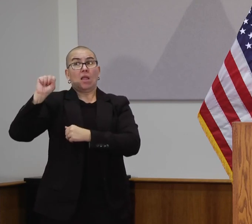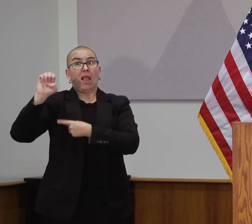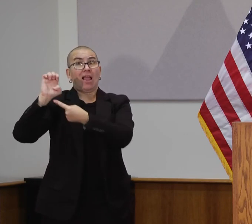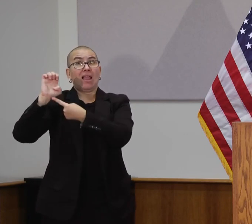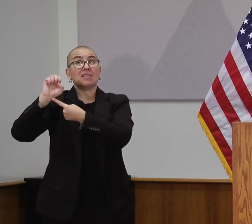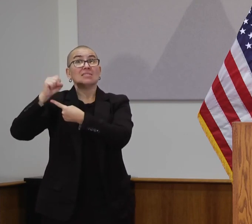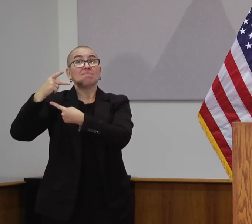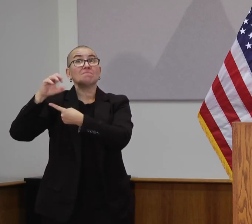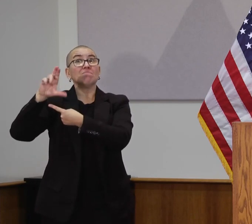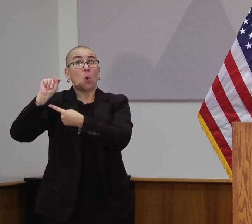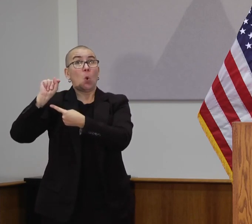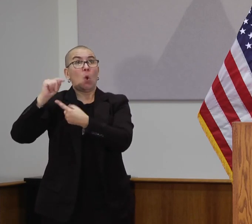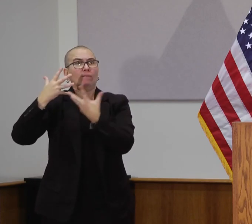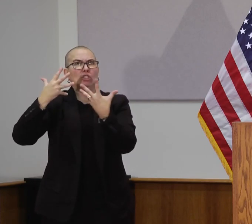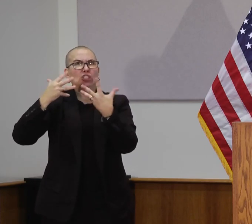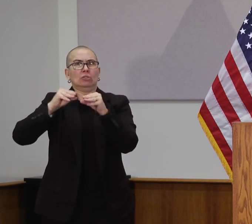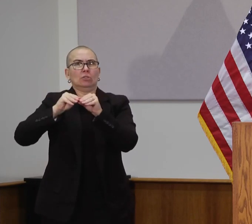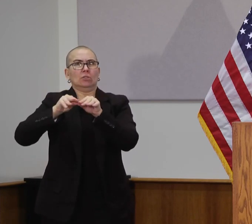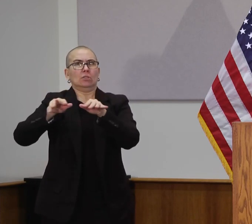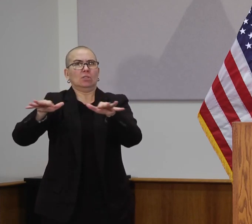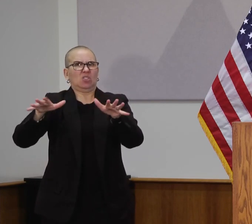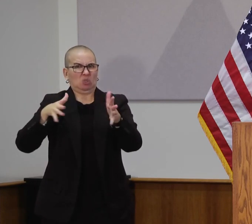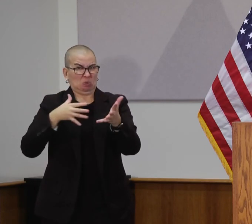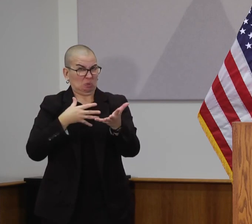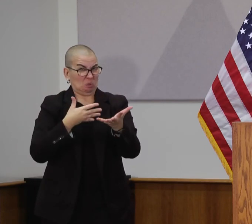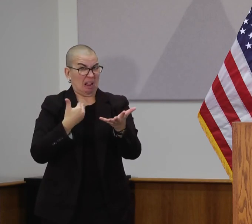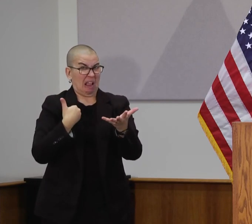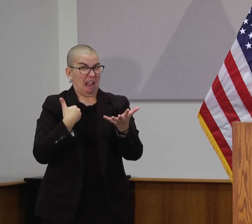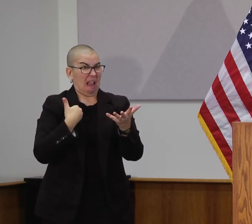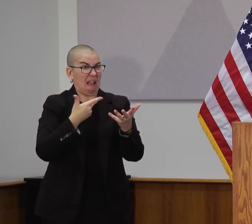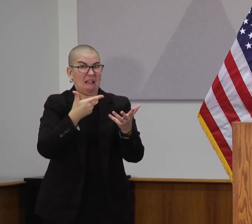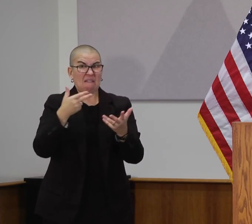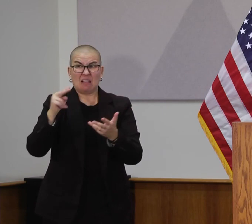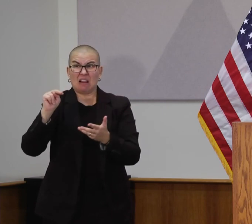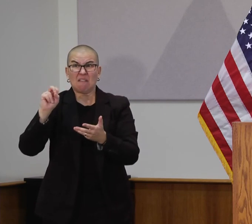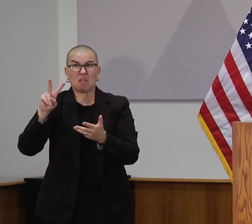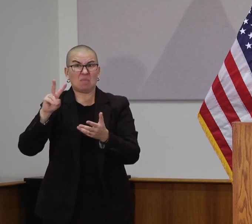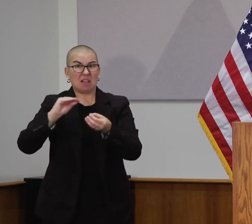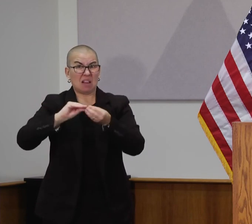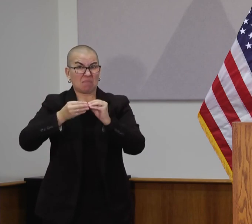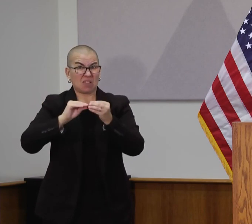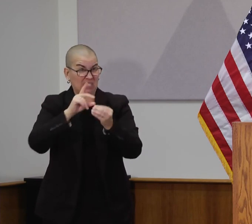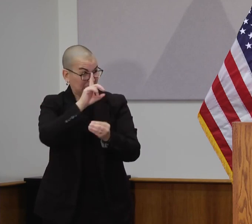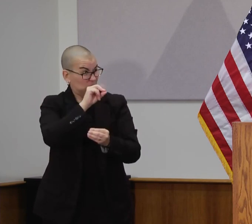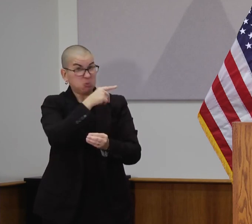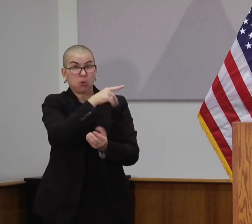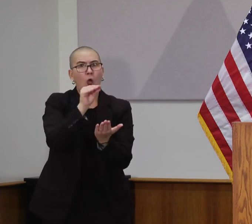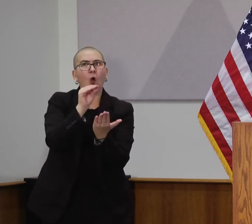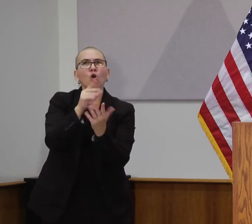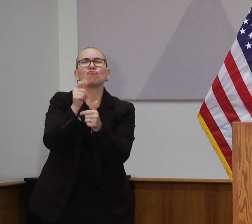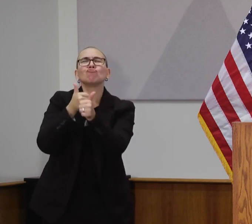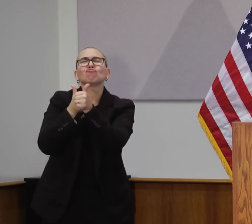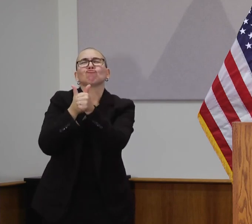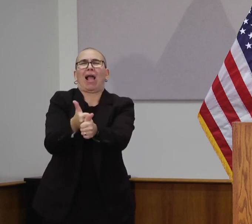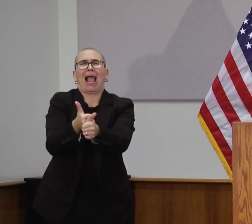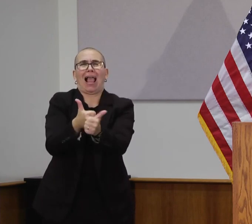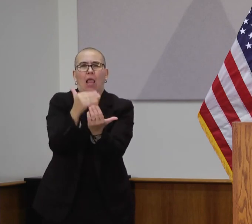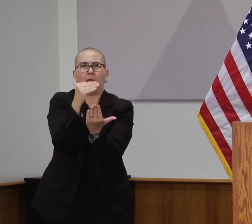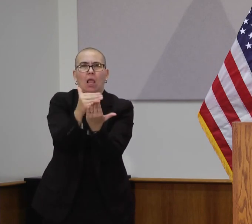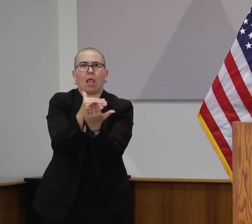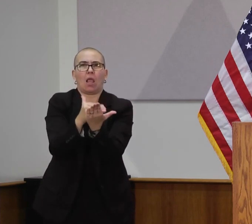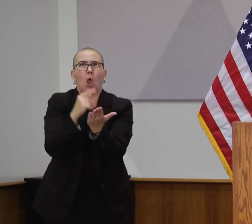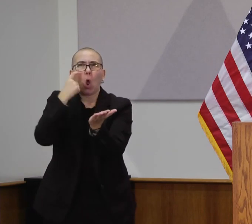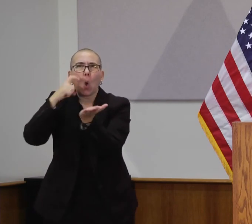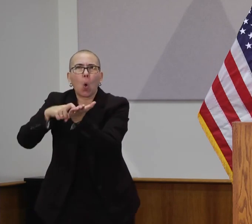last month. There was 51 in November, according to your latest data. I'm just wondering if in your tracking, if you found out where these are happening, if they're indoor, if